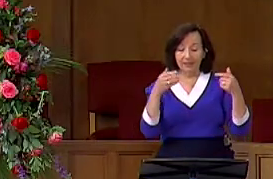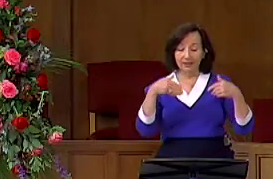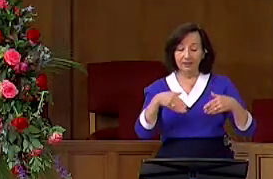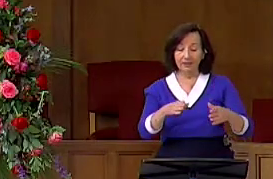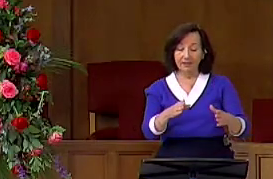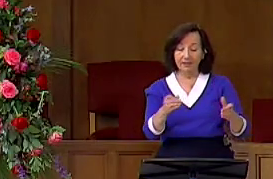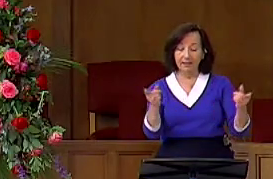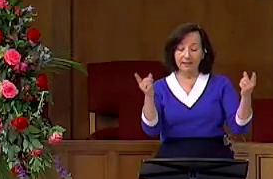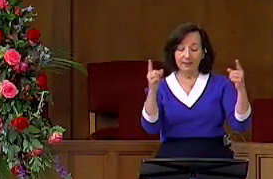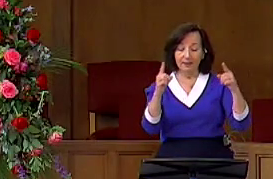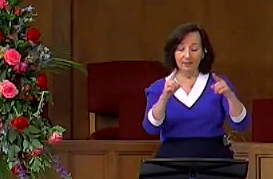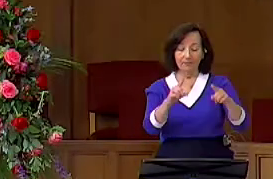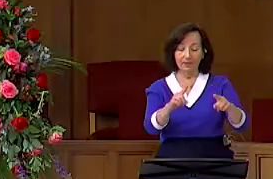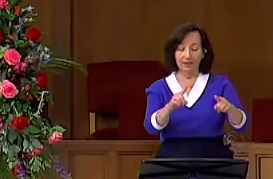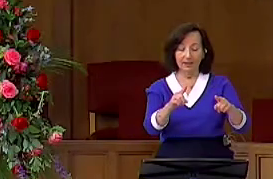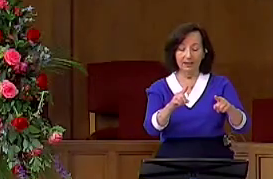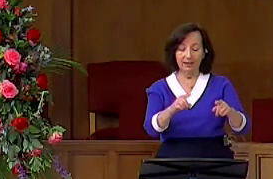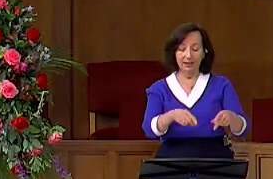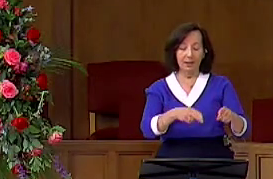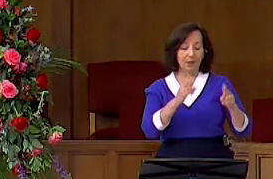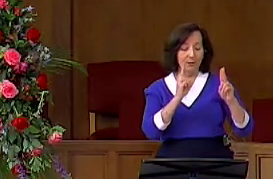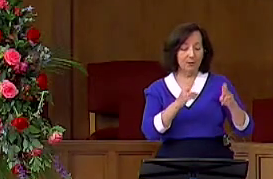and let them be